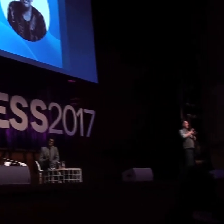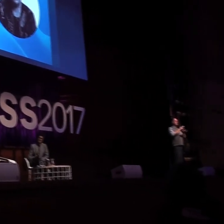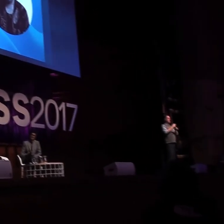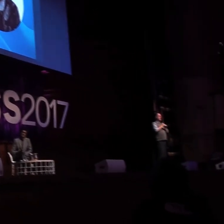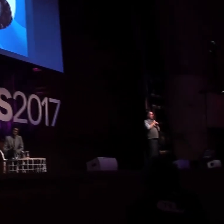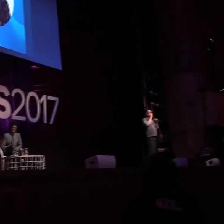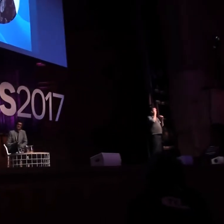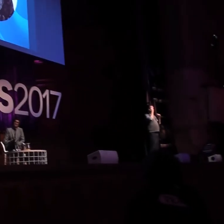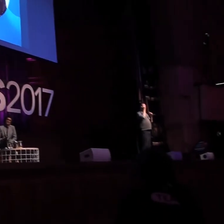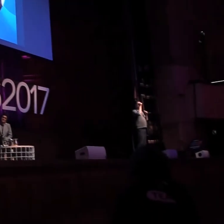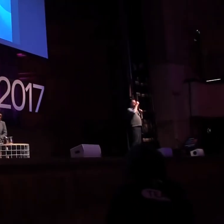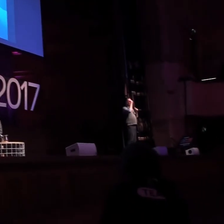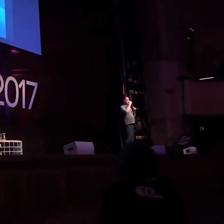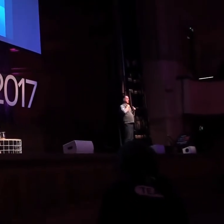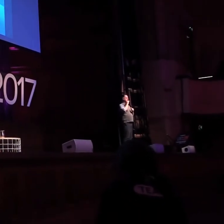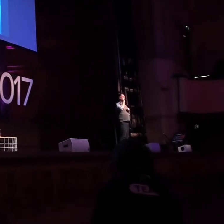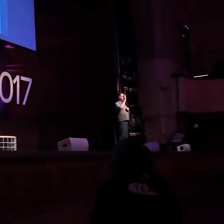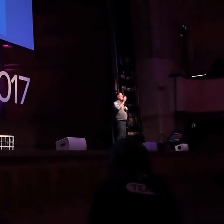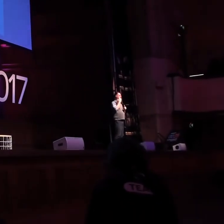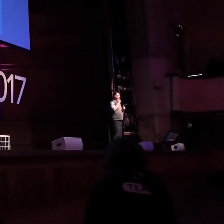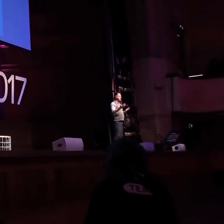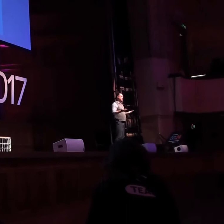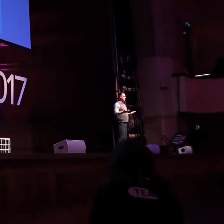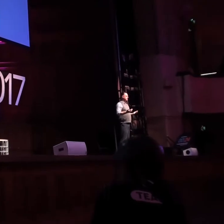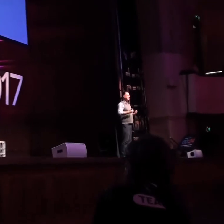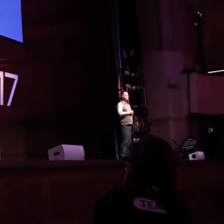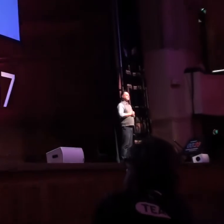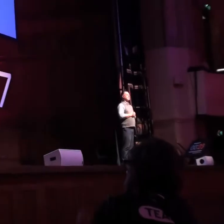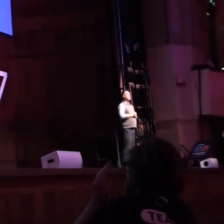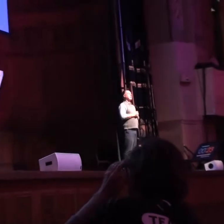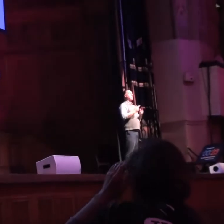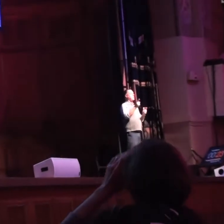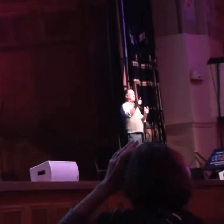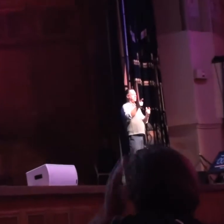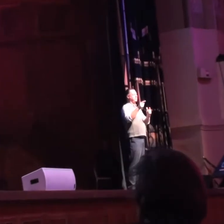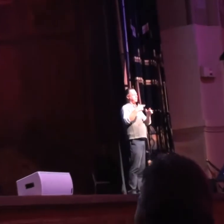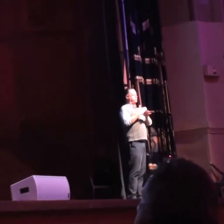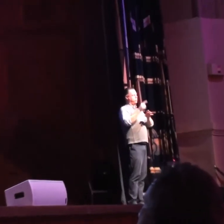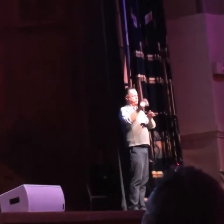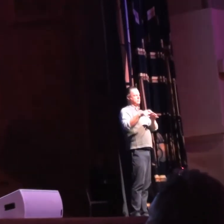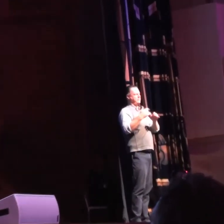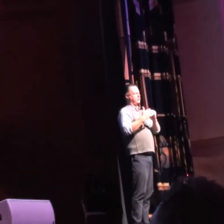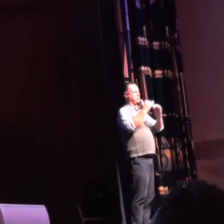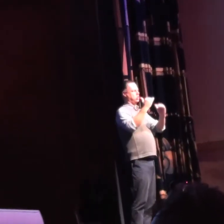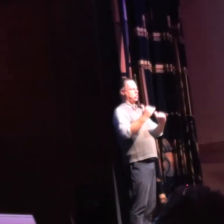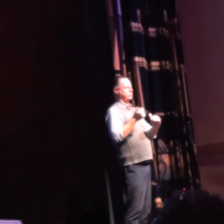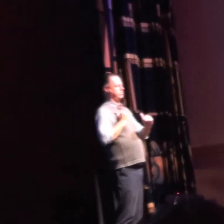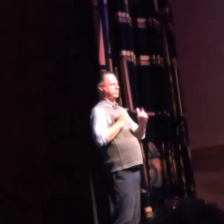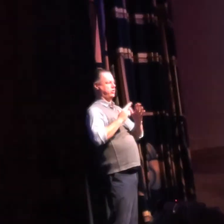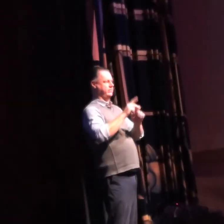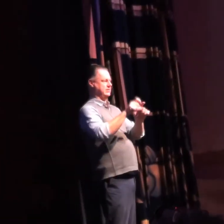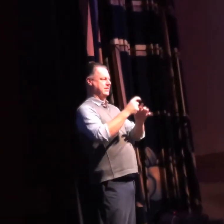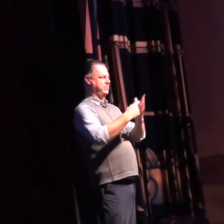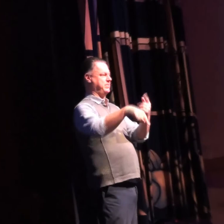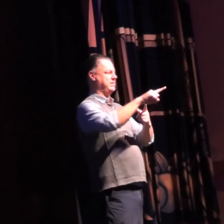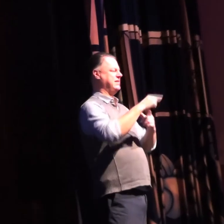the intellectual capacity to understand the formal speech. The low expectations that this work had of their disabled clients